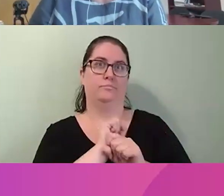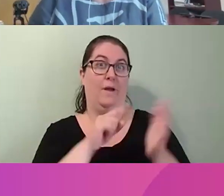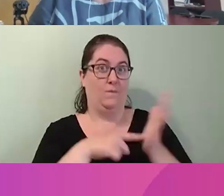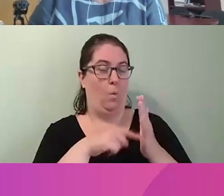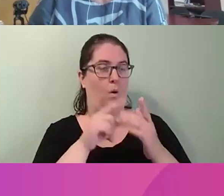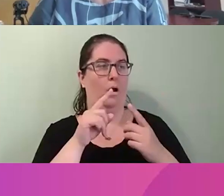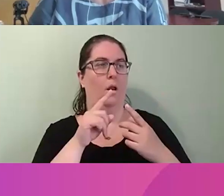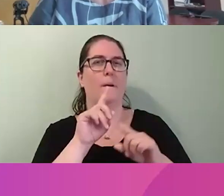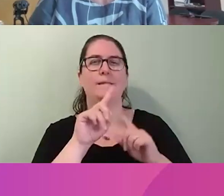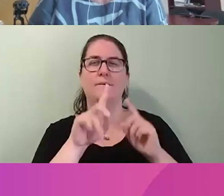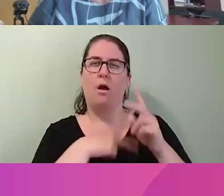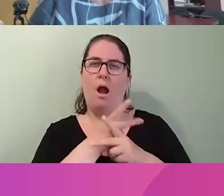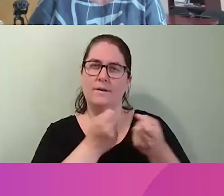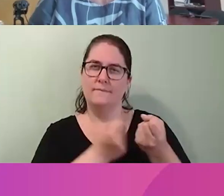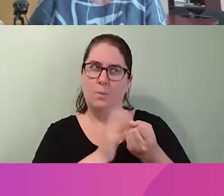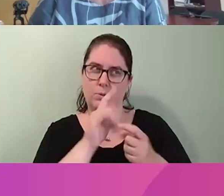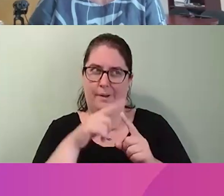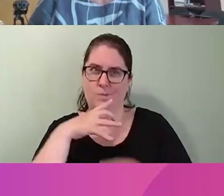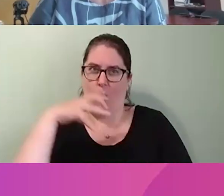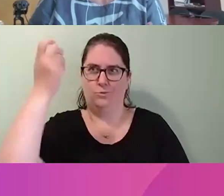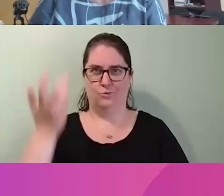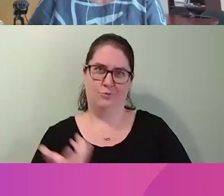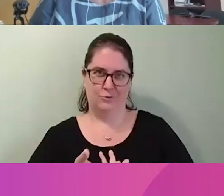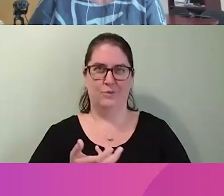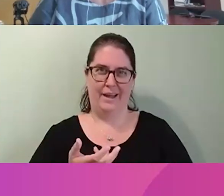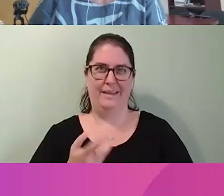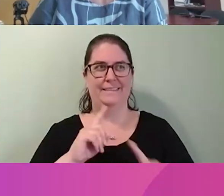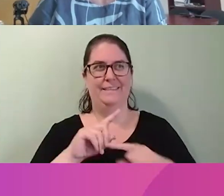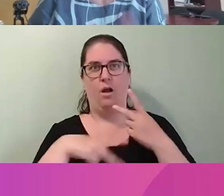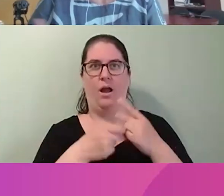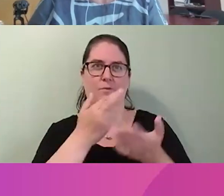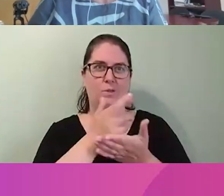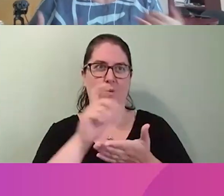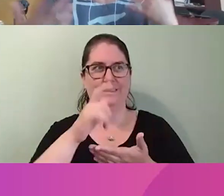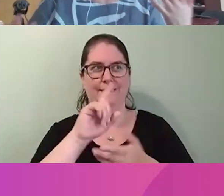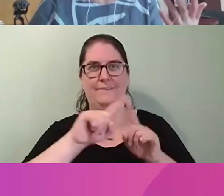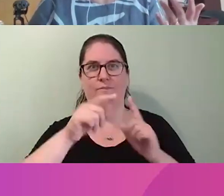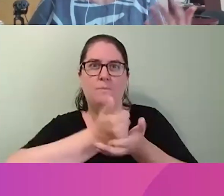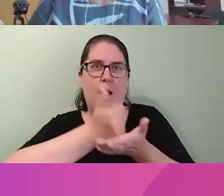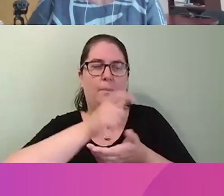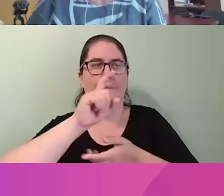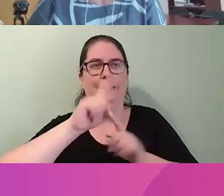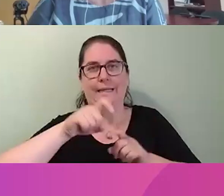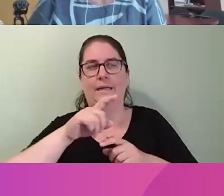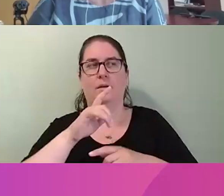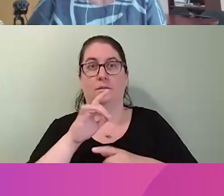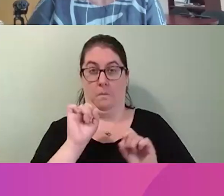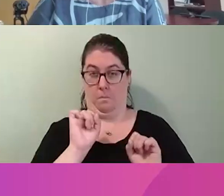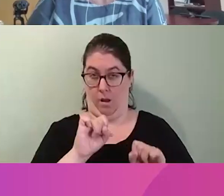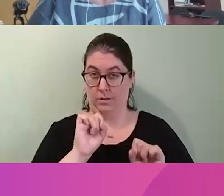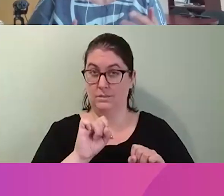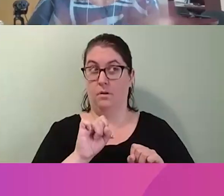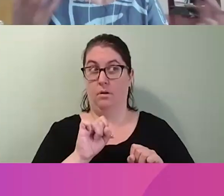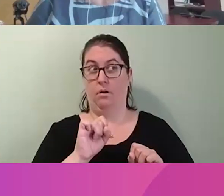different kind of support sometimes as people age, where different kinds of resources are available, and how possible or how prevalent